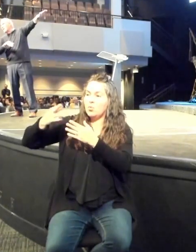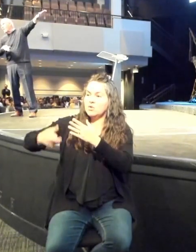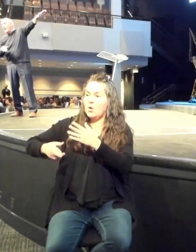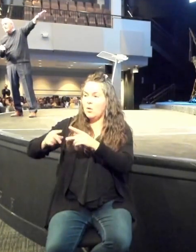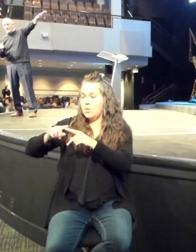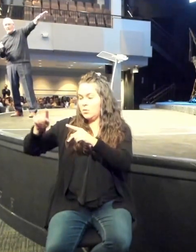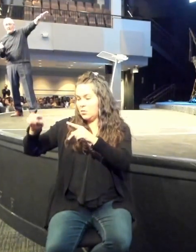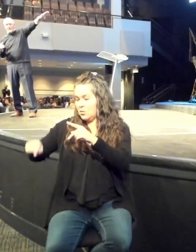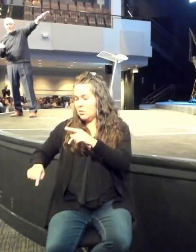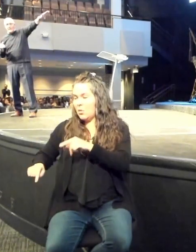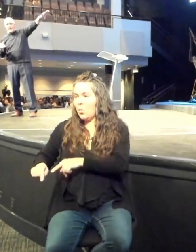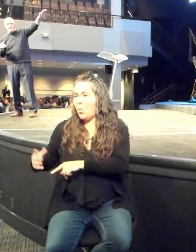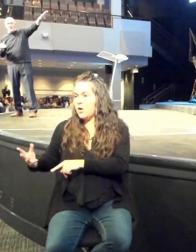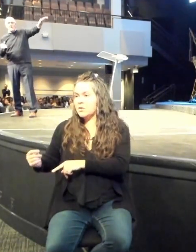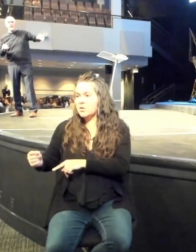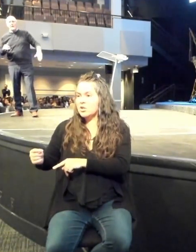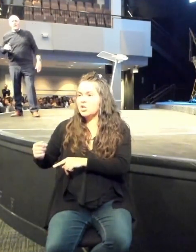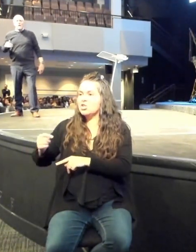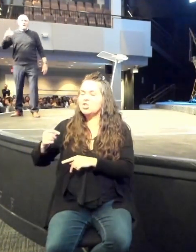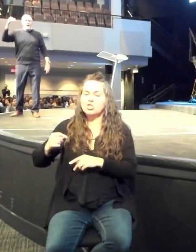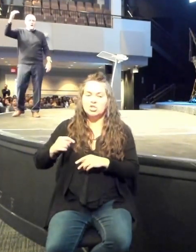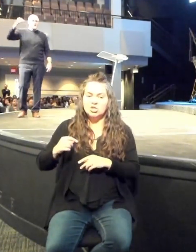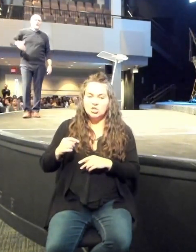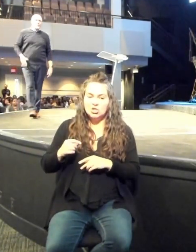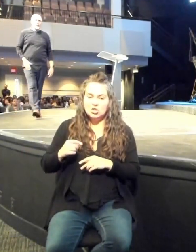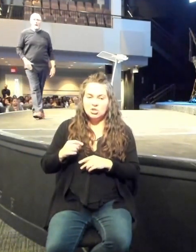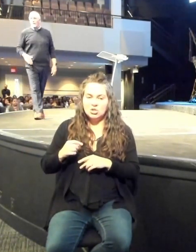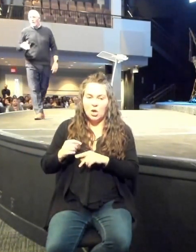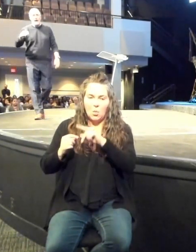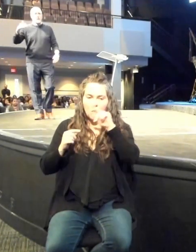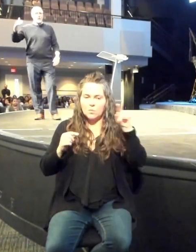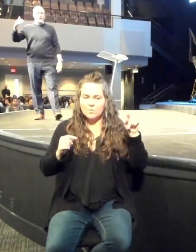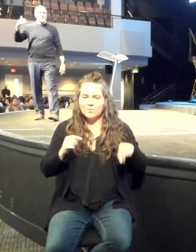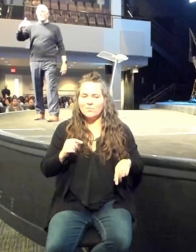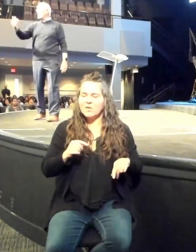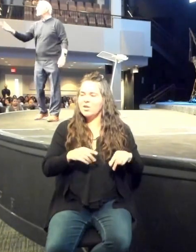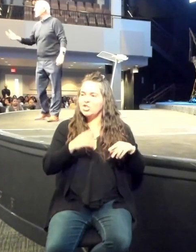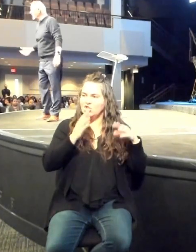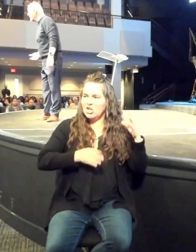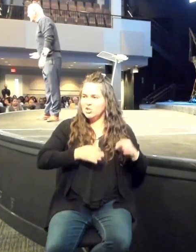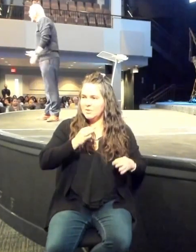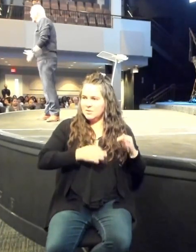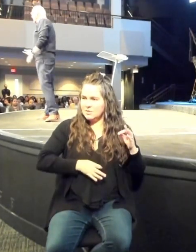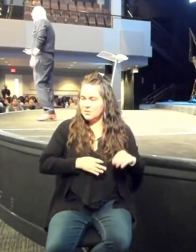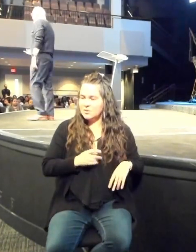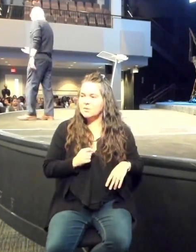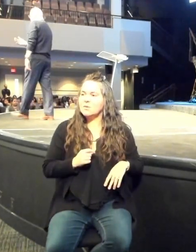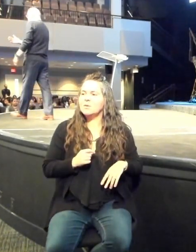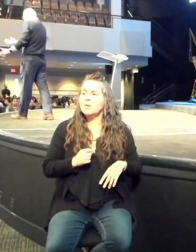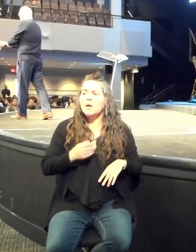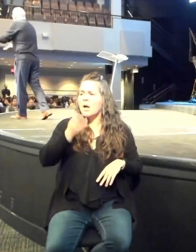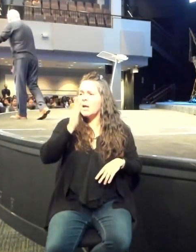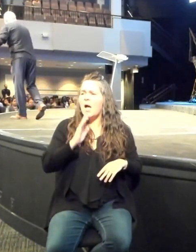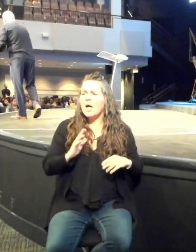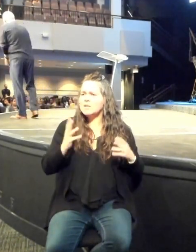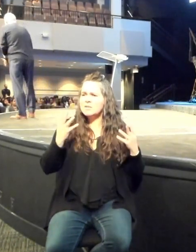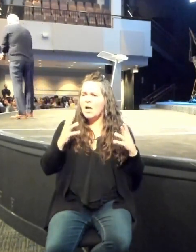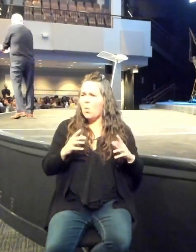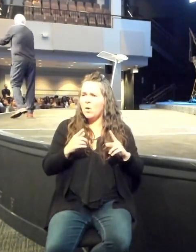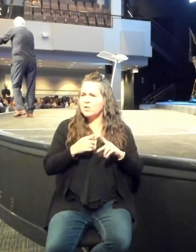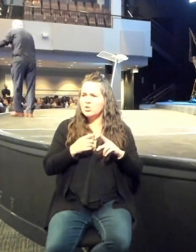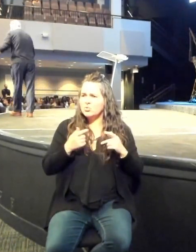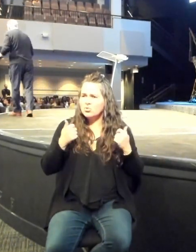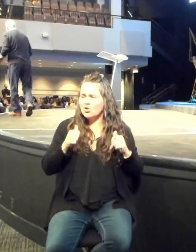left-hand side, what is it? Judgment. Now, God's not up in heaven looking to judge you. God loves you. God